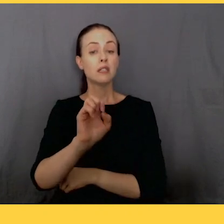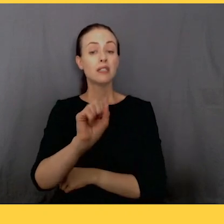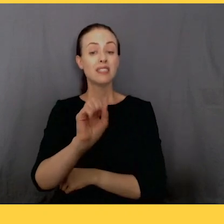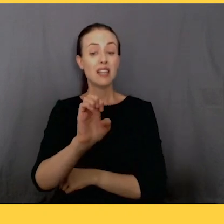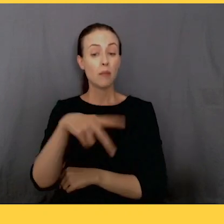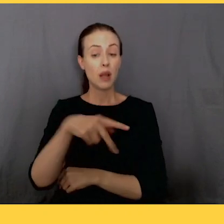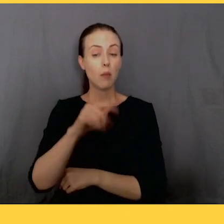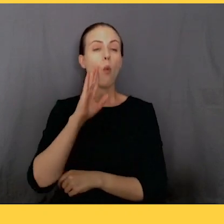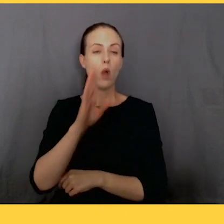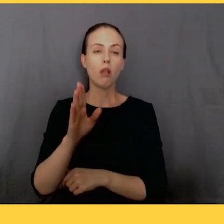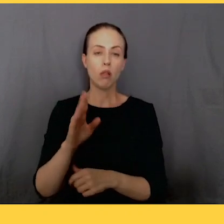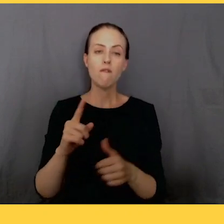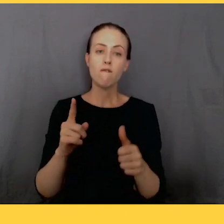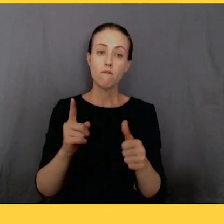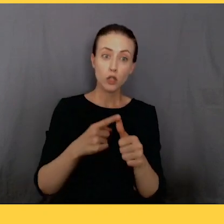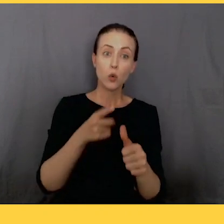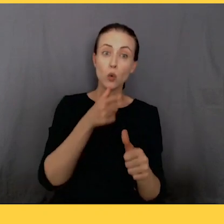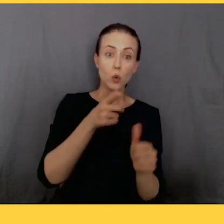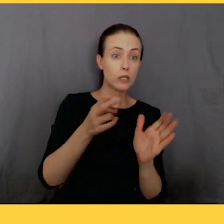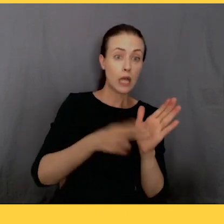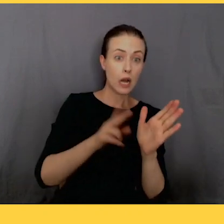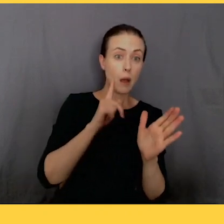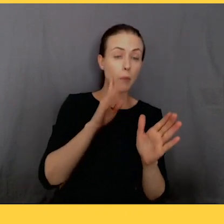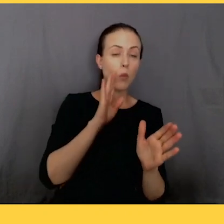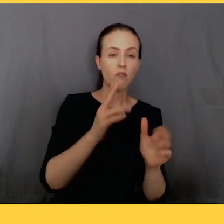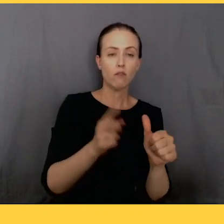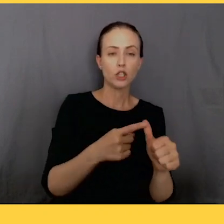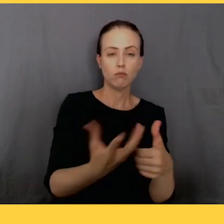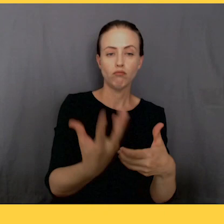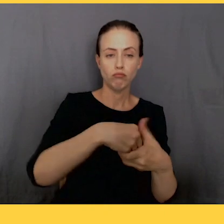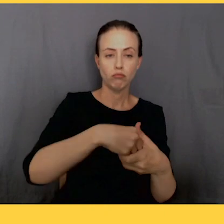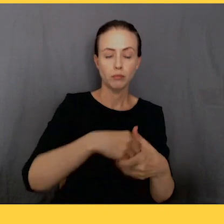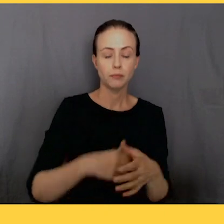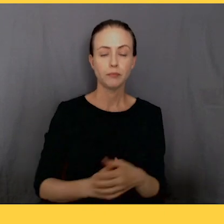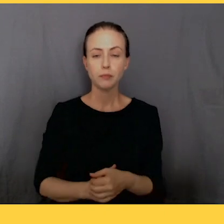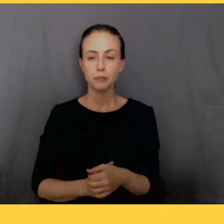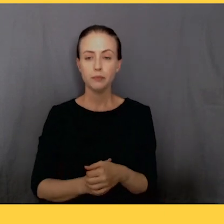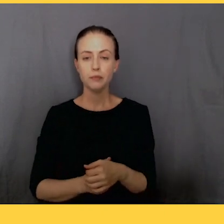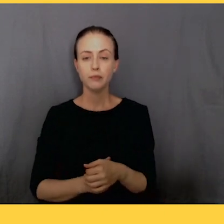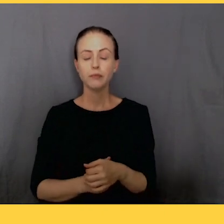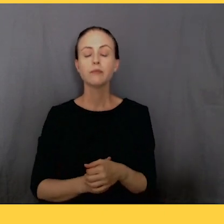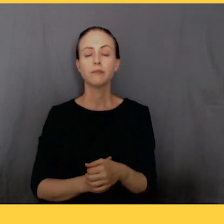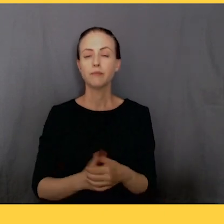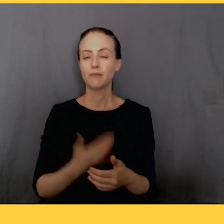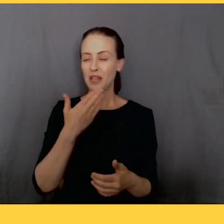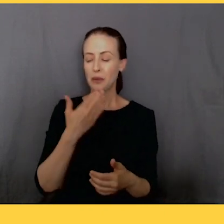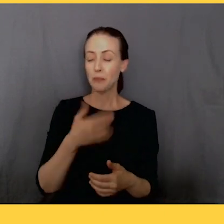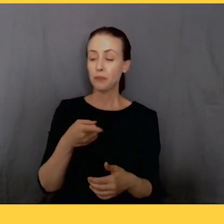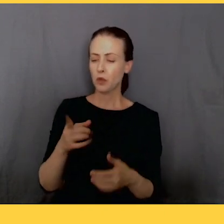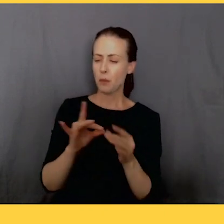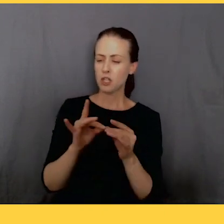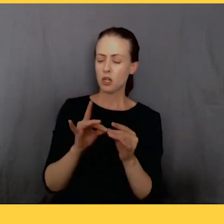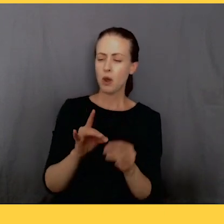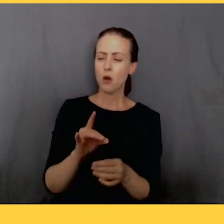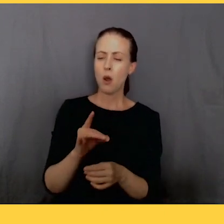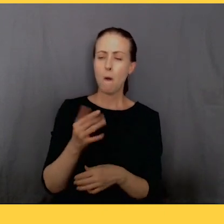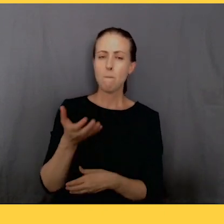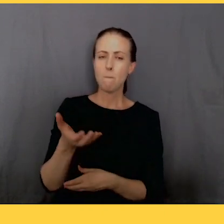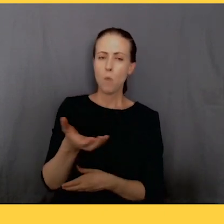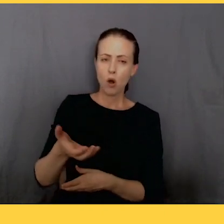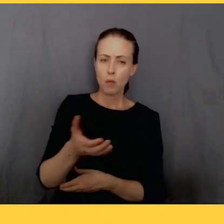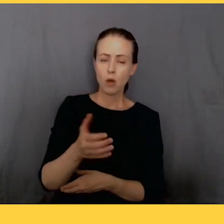Mark. Earlier you had also touched a little bit on the portable generator rebates. Do you recommend a